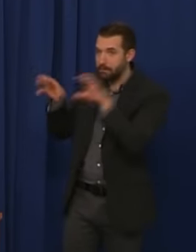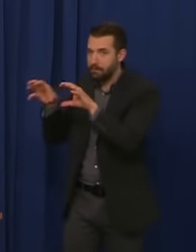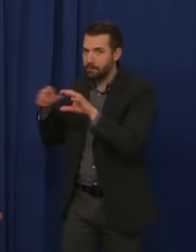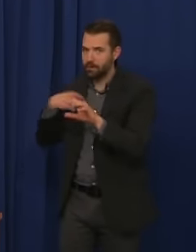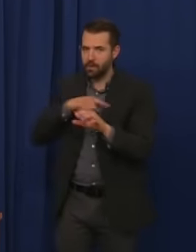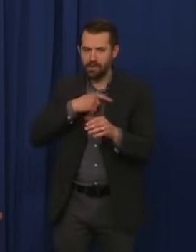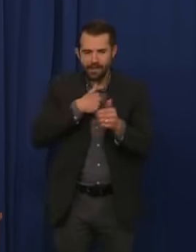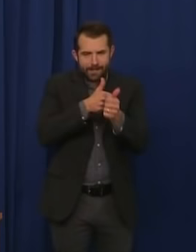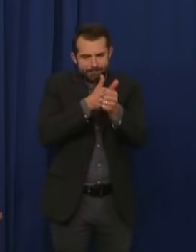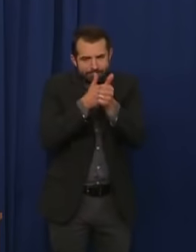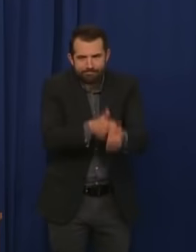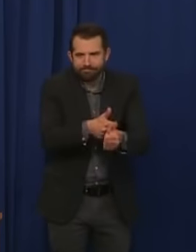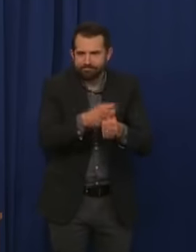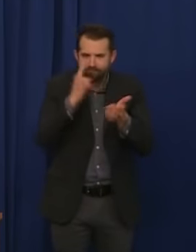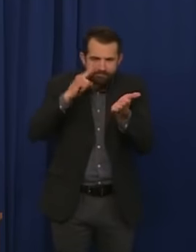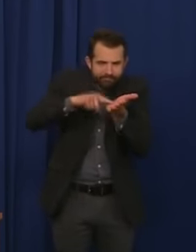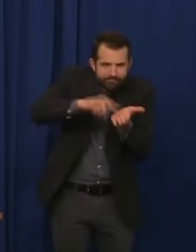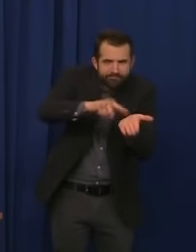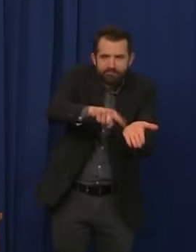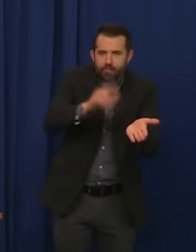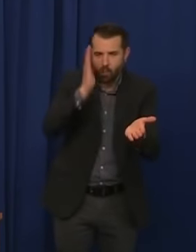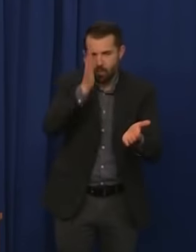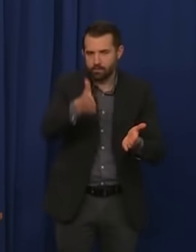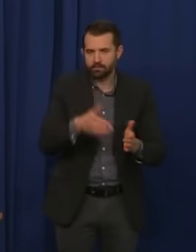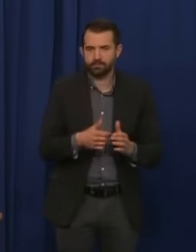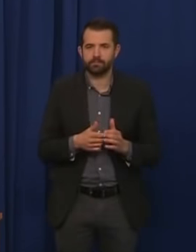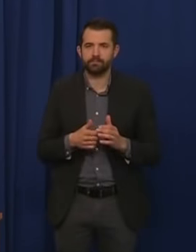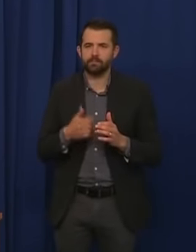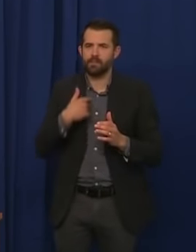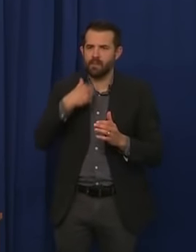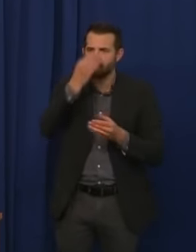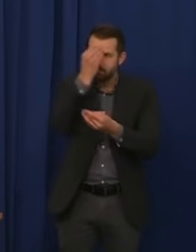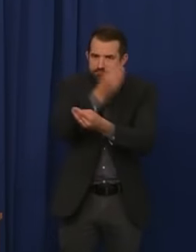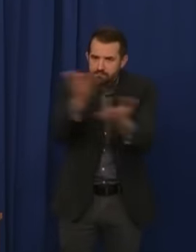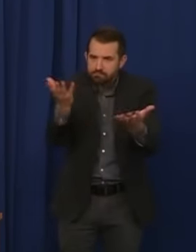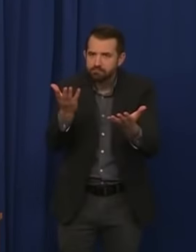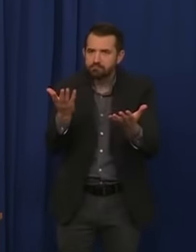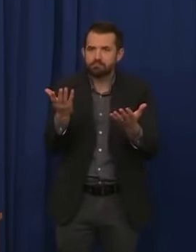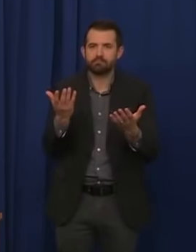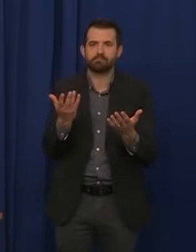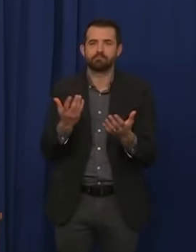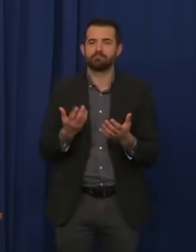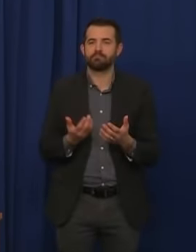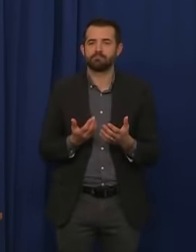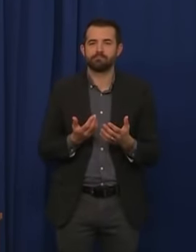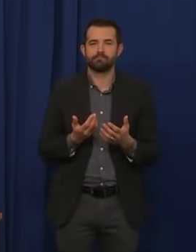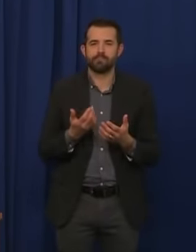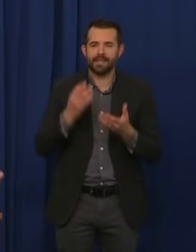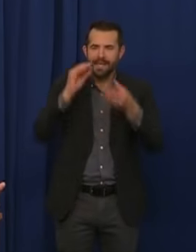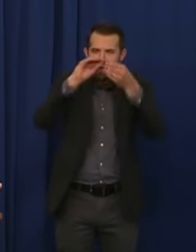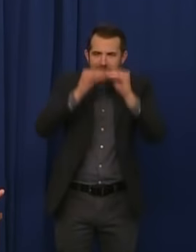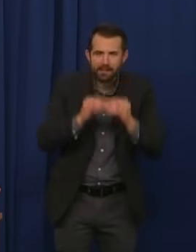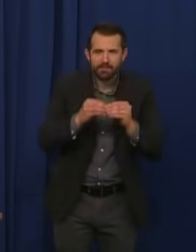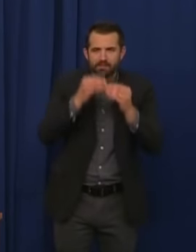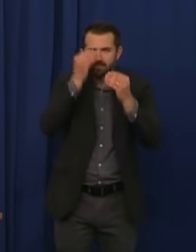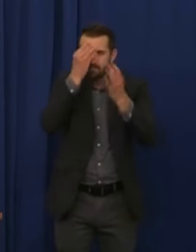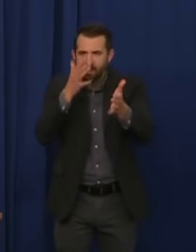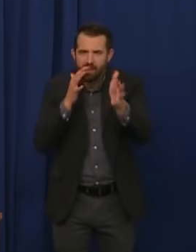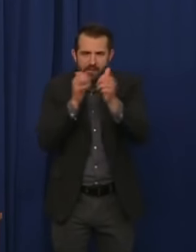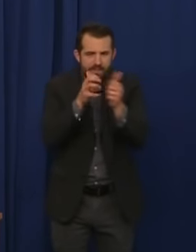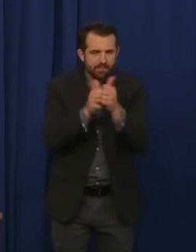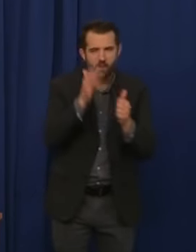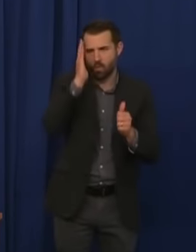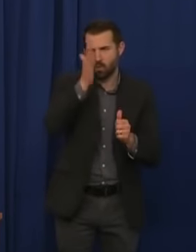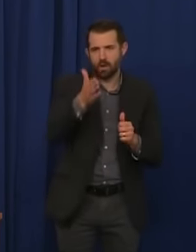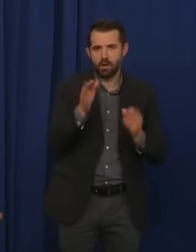disease detectives would be investigating it, and we would be publicly reporting it and sharing all the data with everybody. So A, everyone knew what